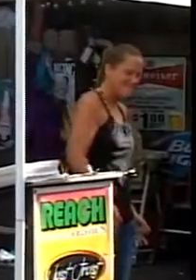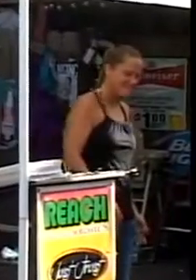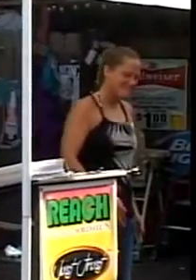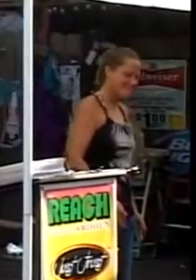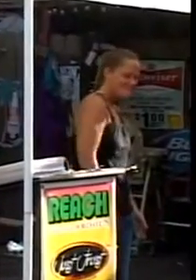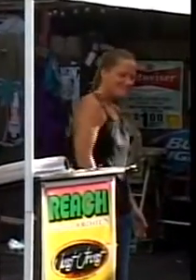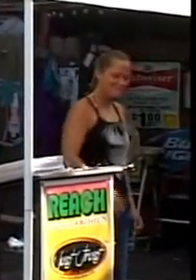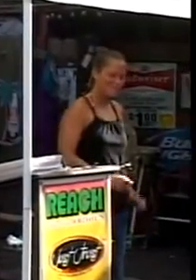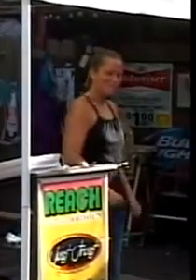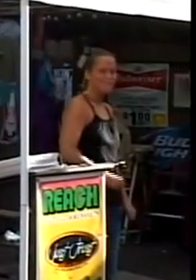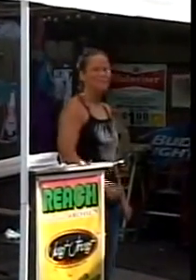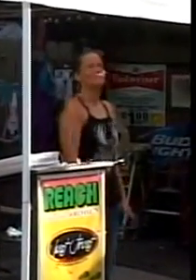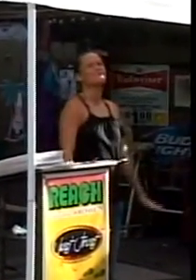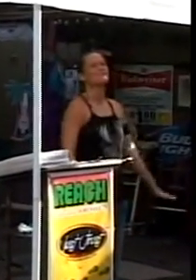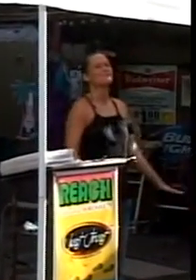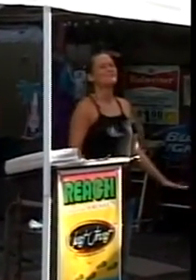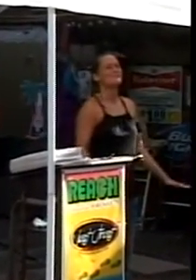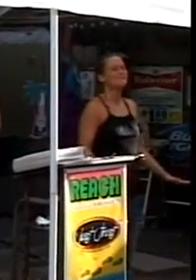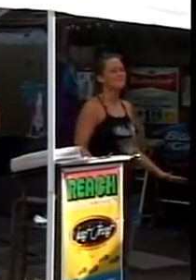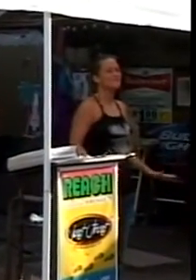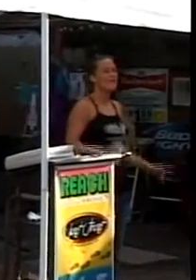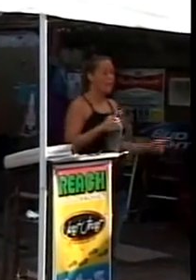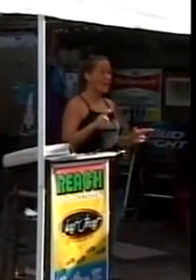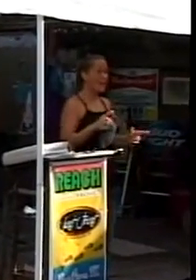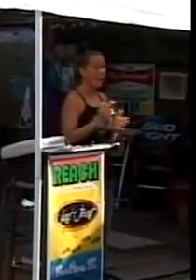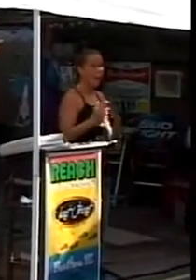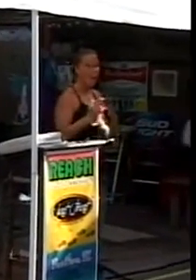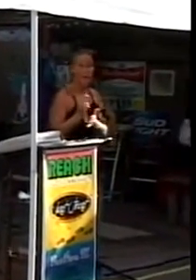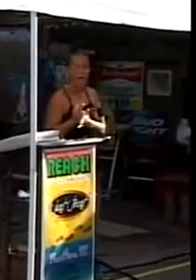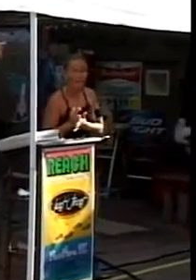Ready? Holy, holy, holy. Here we go.